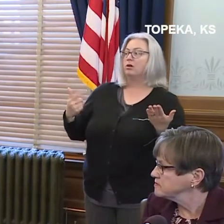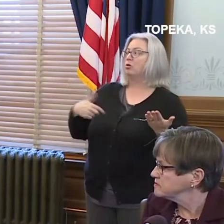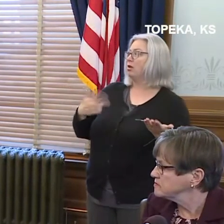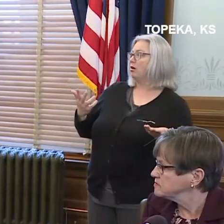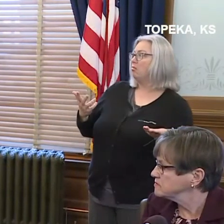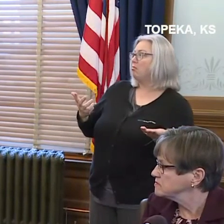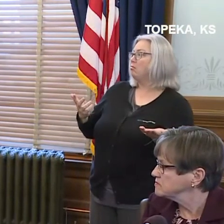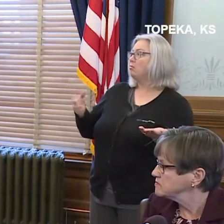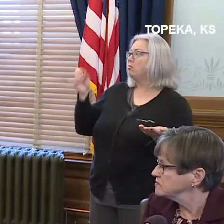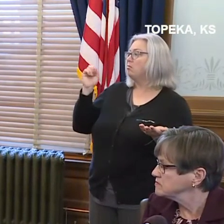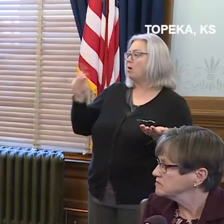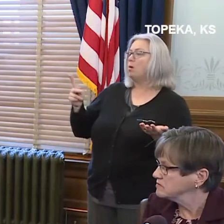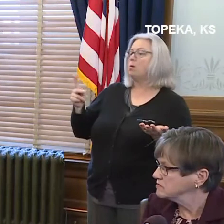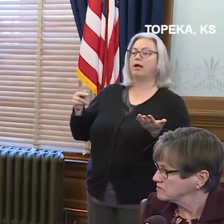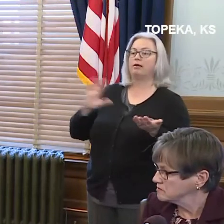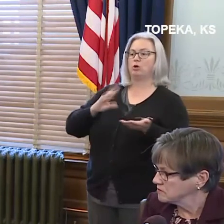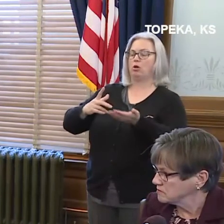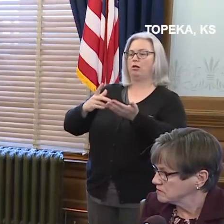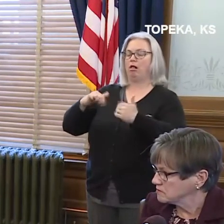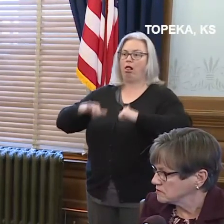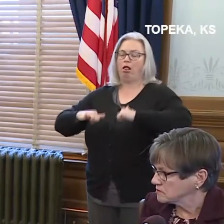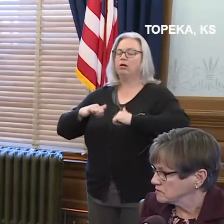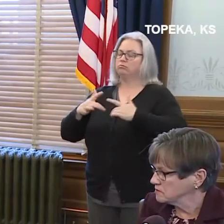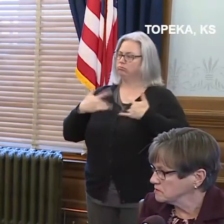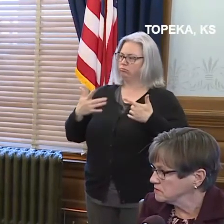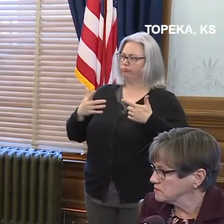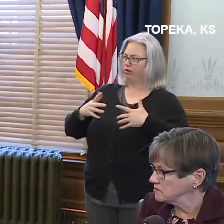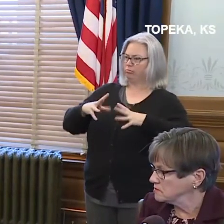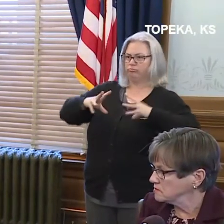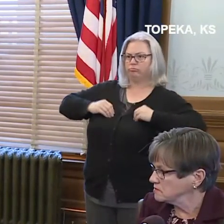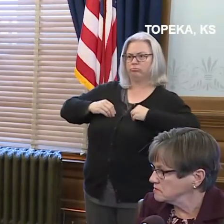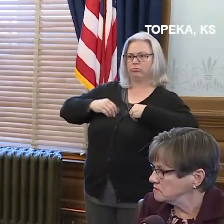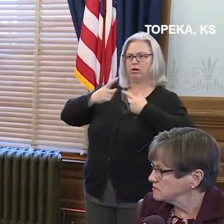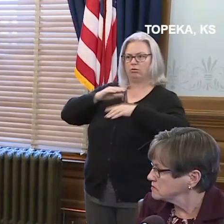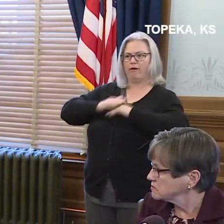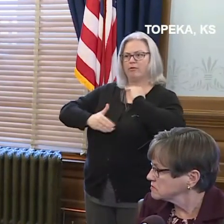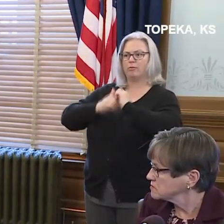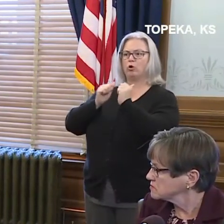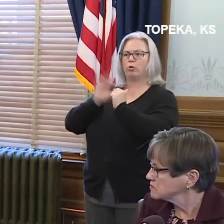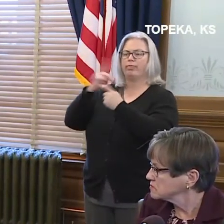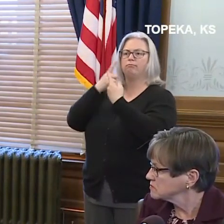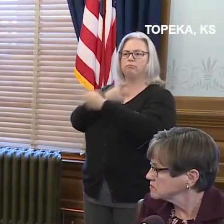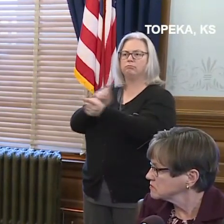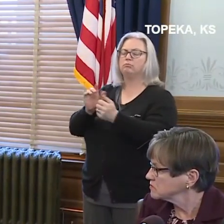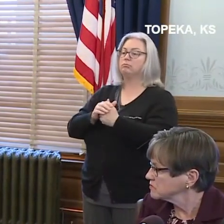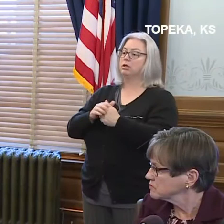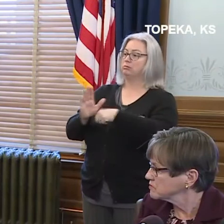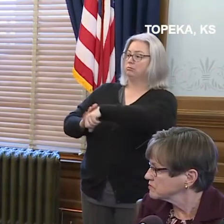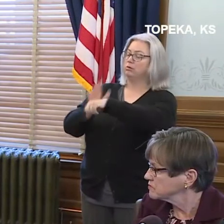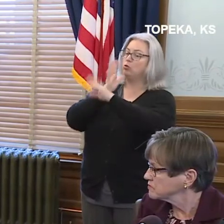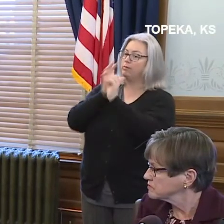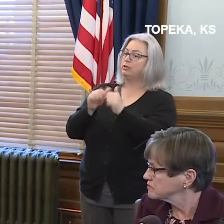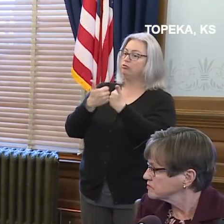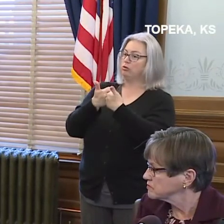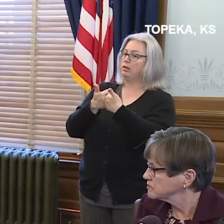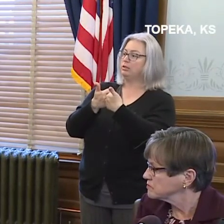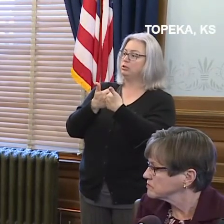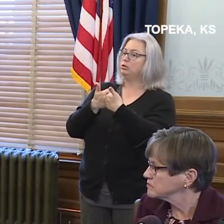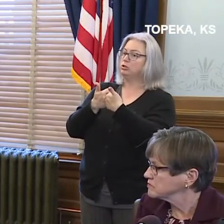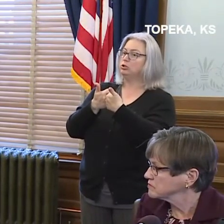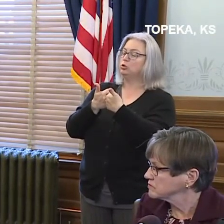It takes this debate off the table. We feel comfortable with it. It'll be a real challenge to still manage the